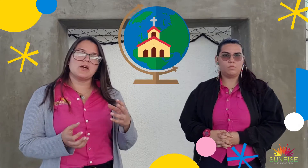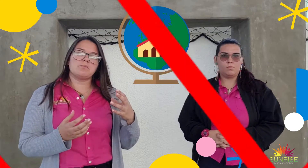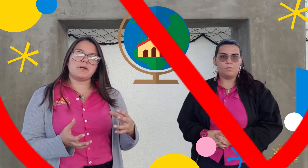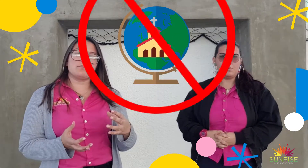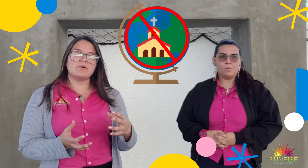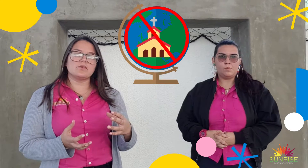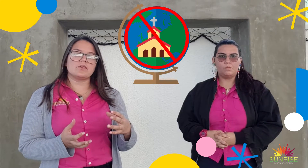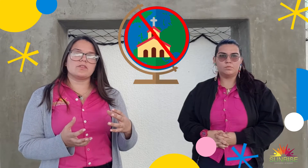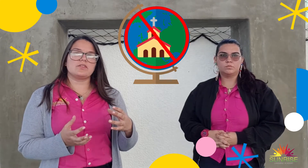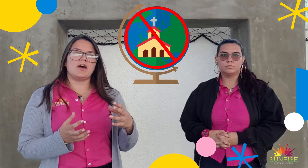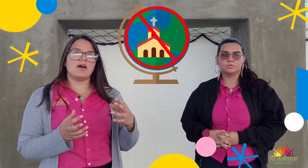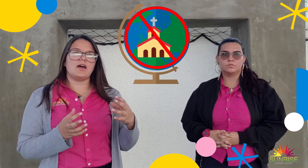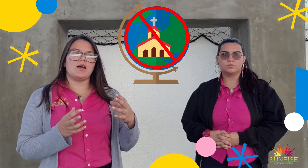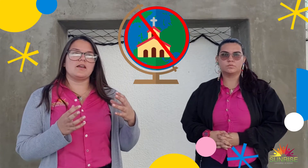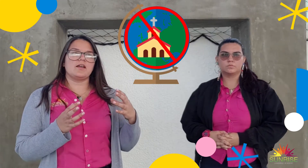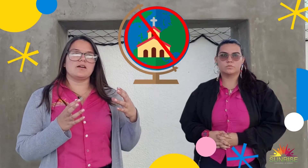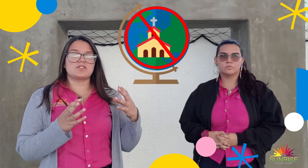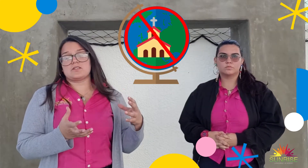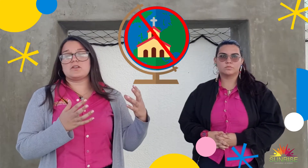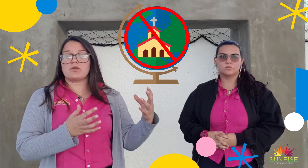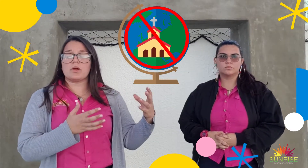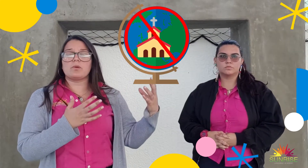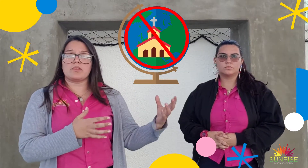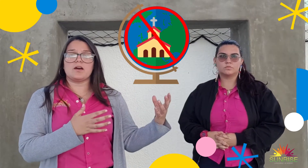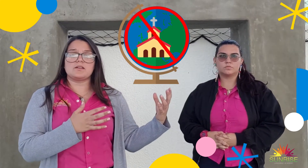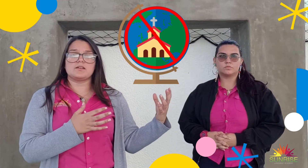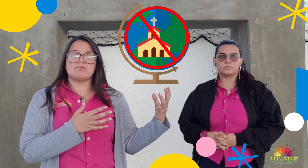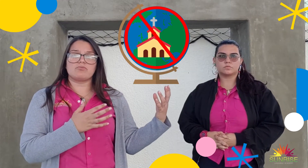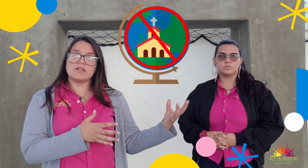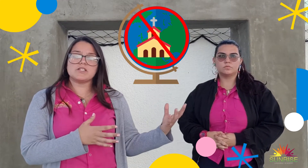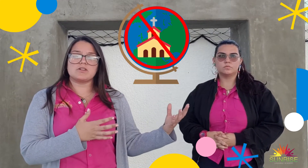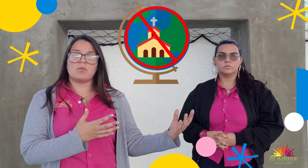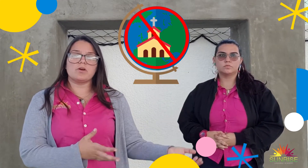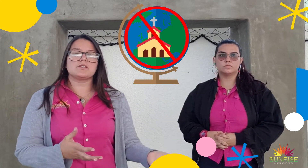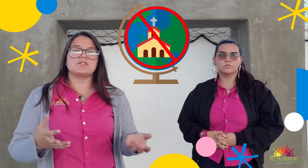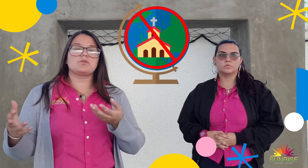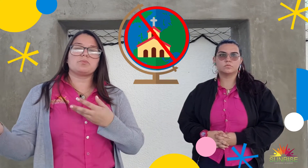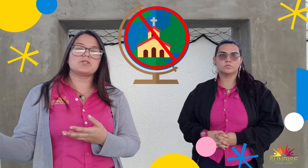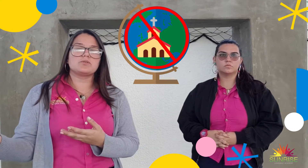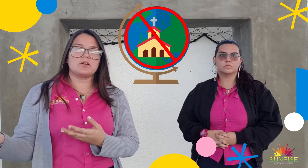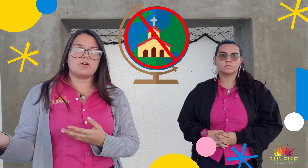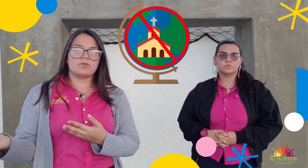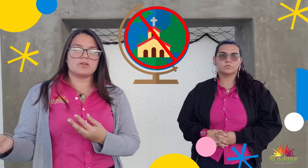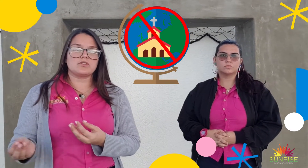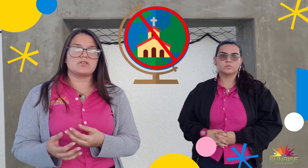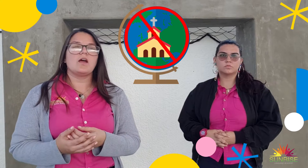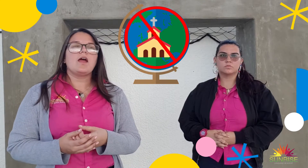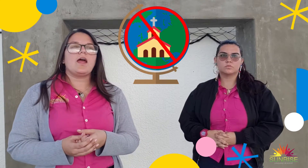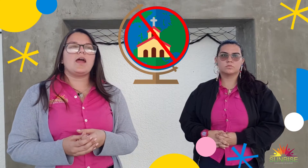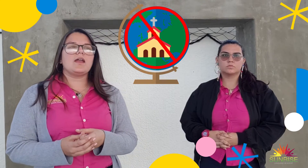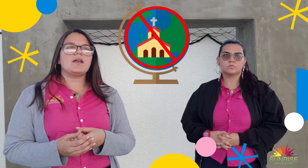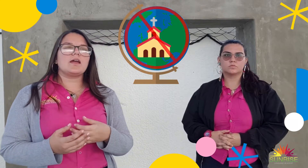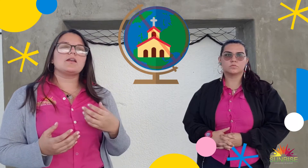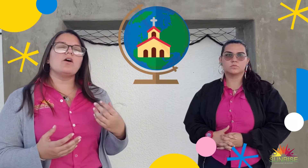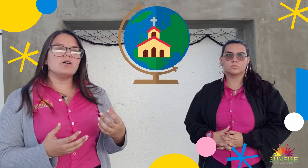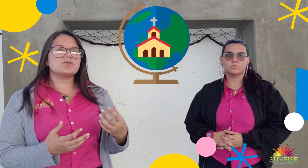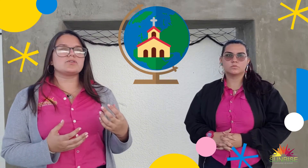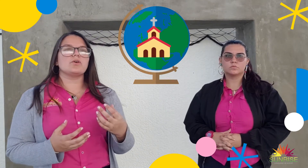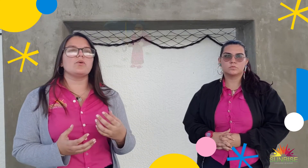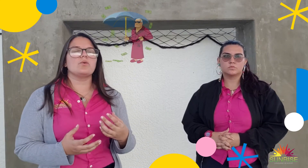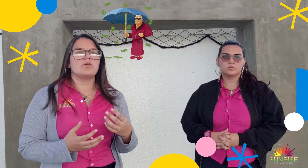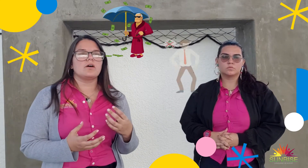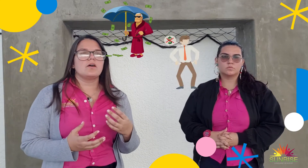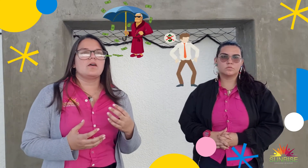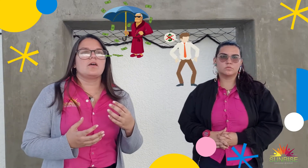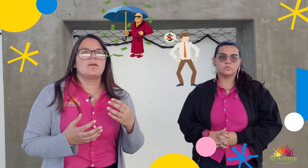accept people that doesn't agree with that religion and wants to pursue another religion. And it